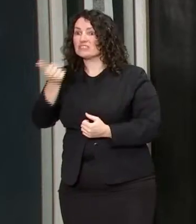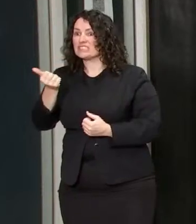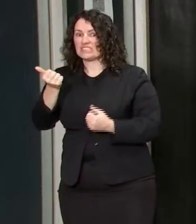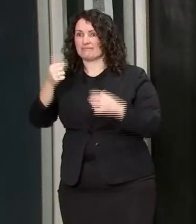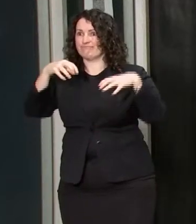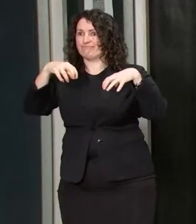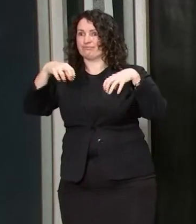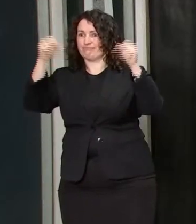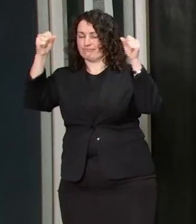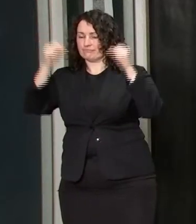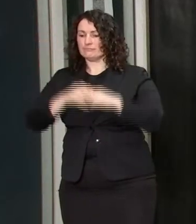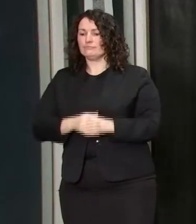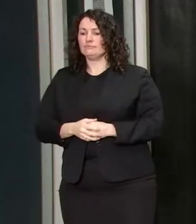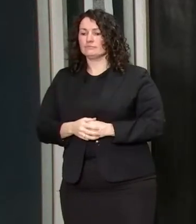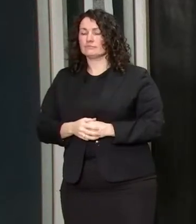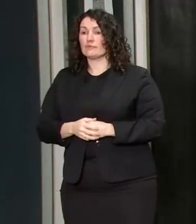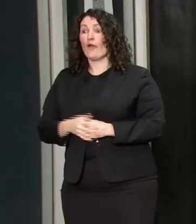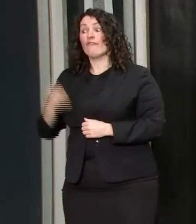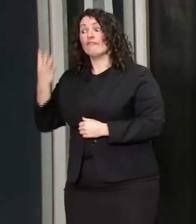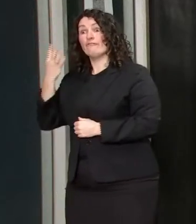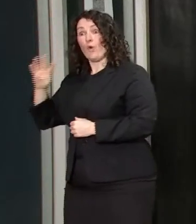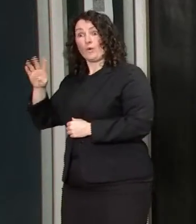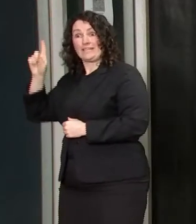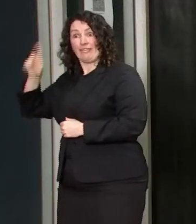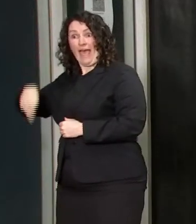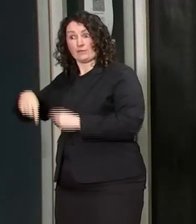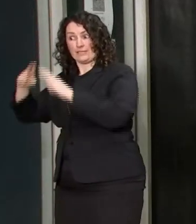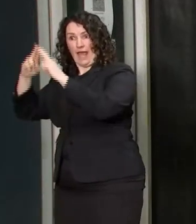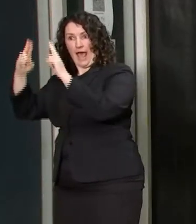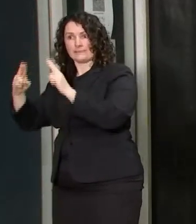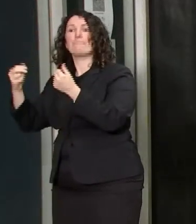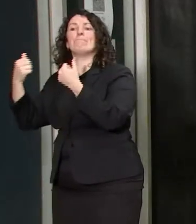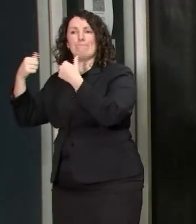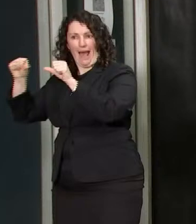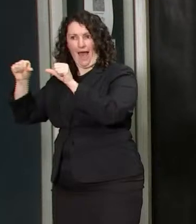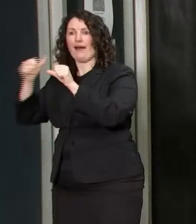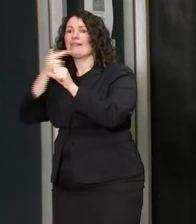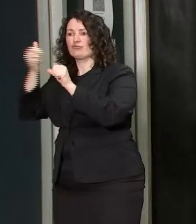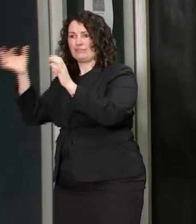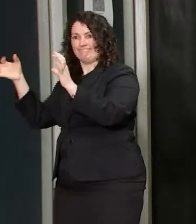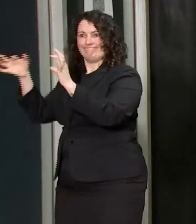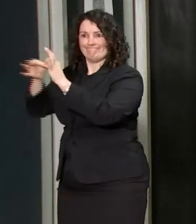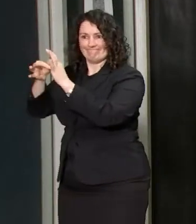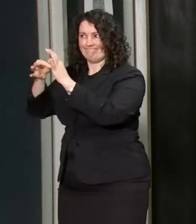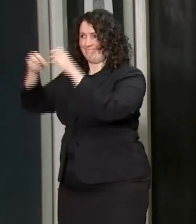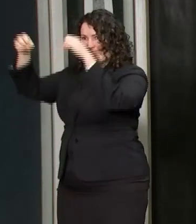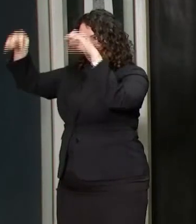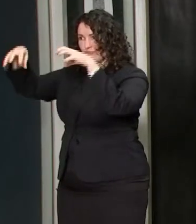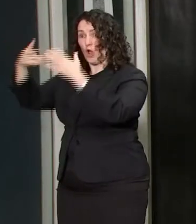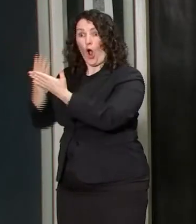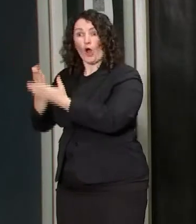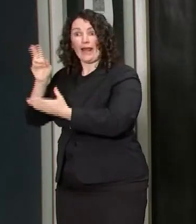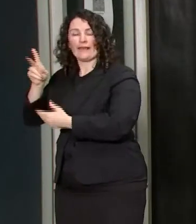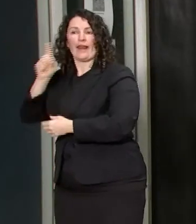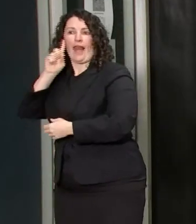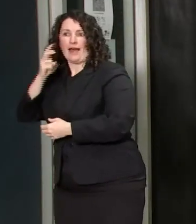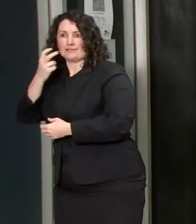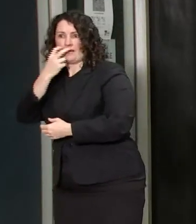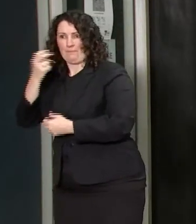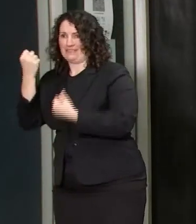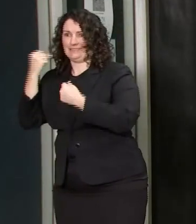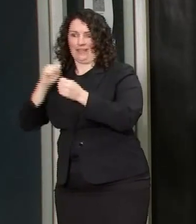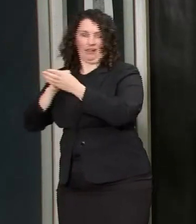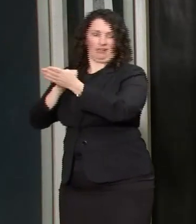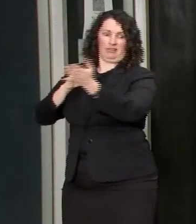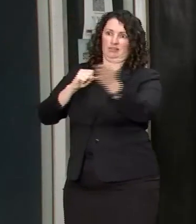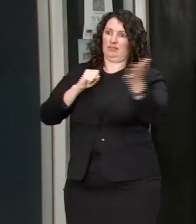those had been restored overnight, but we're working very closely with the power companies to make sure we can gain access for them to